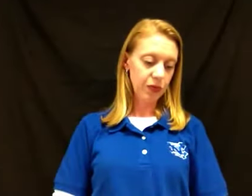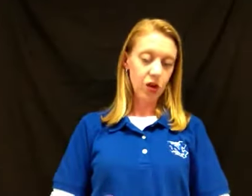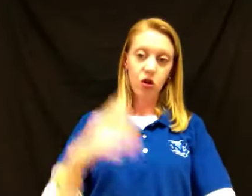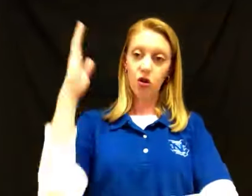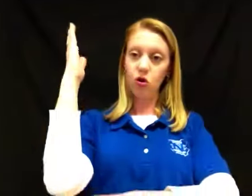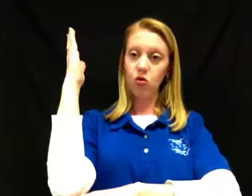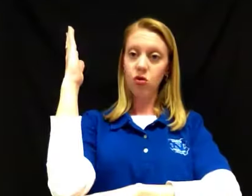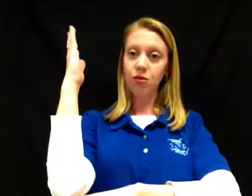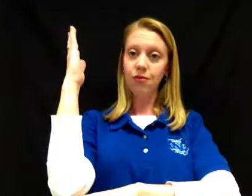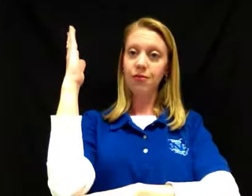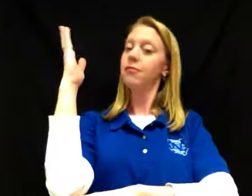Noon.